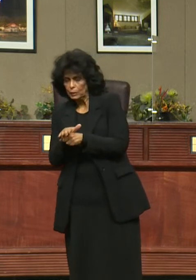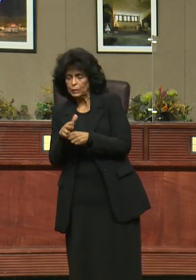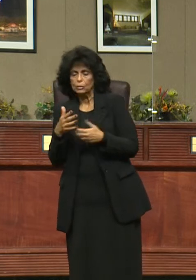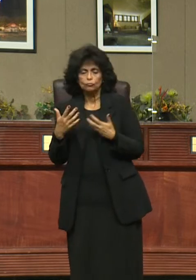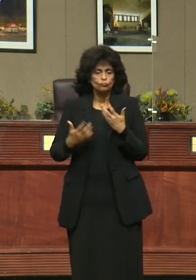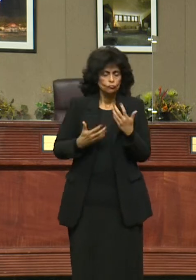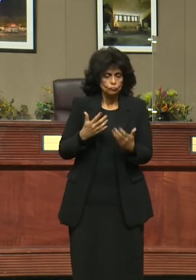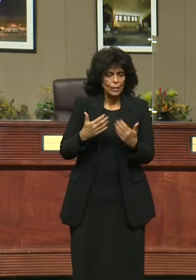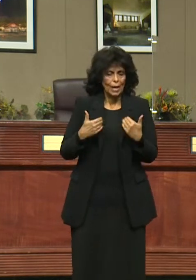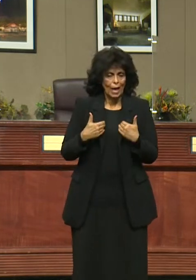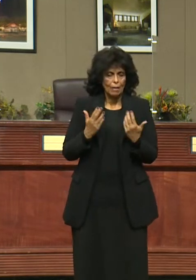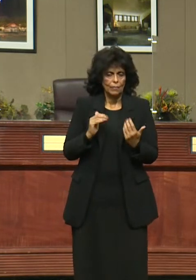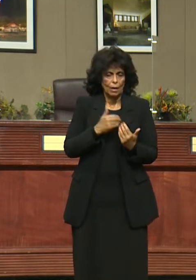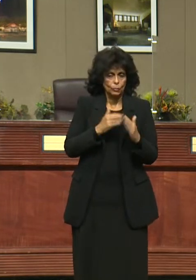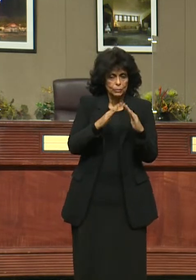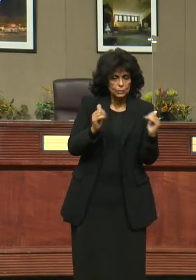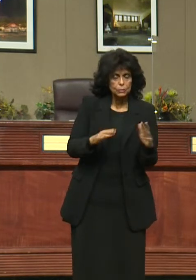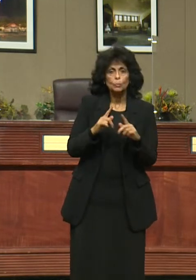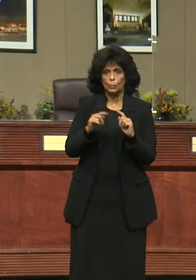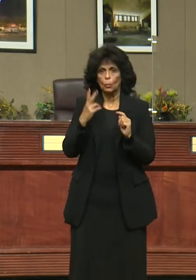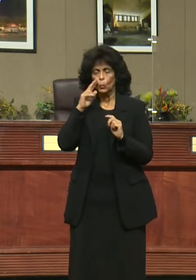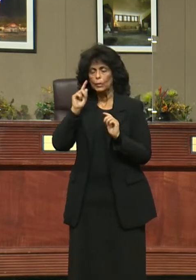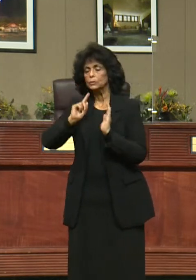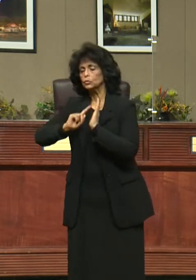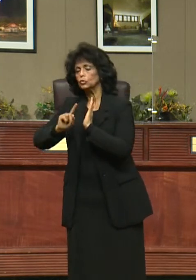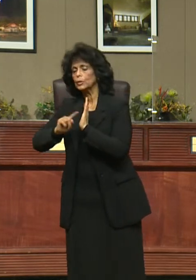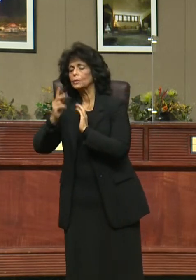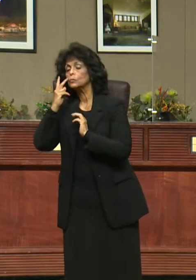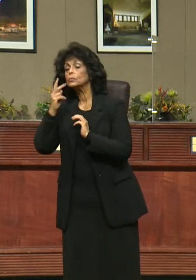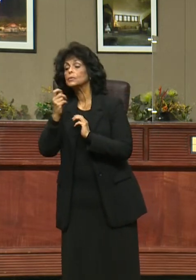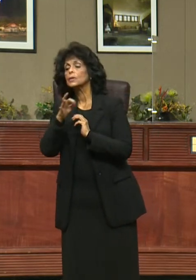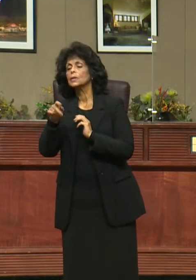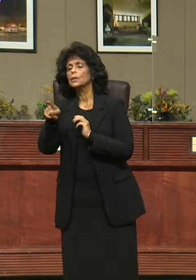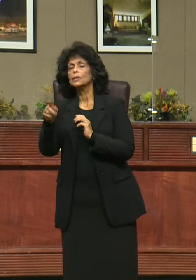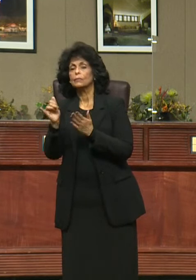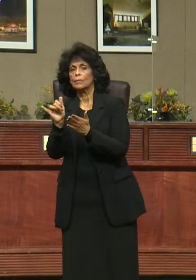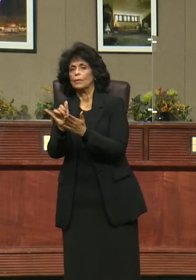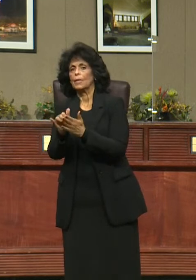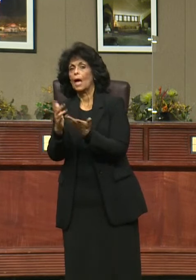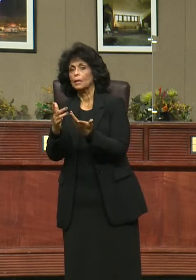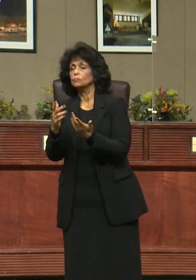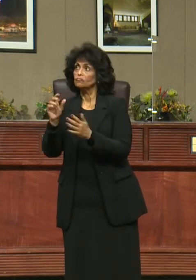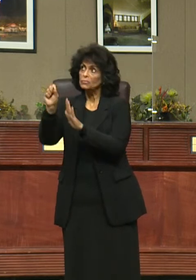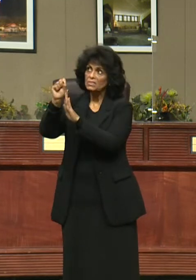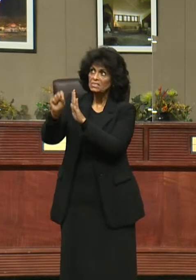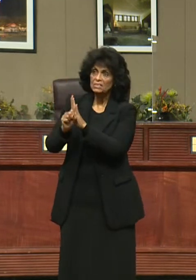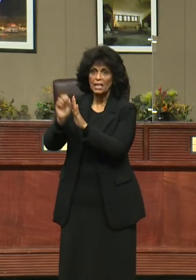platform to reduce the cost to our residents and taxpayers.